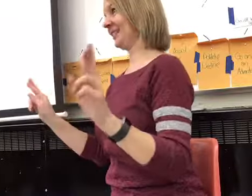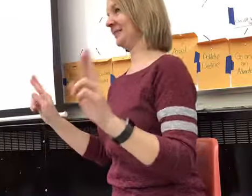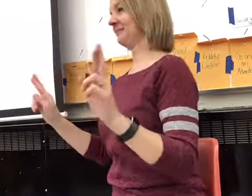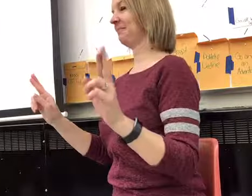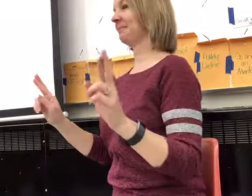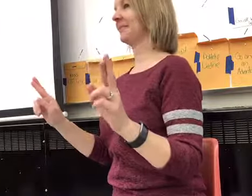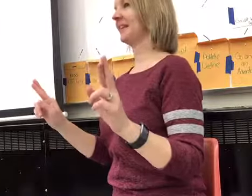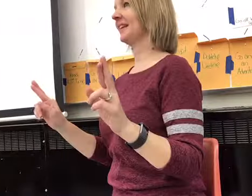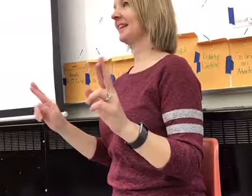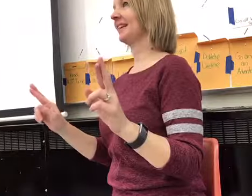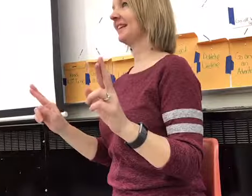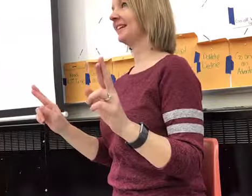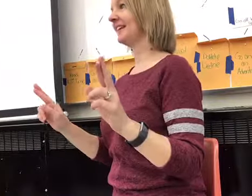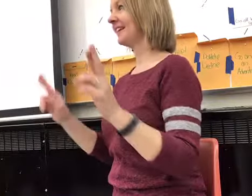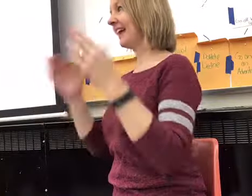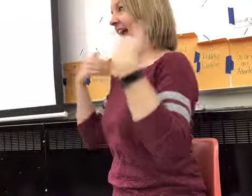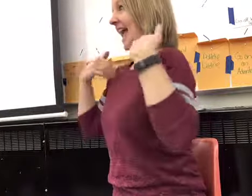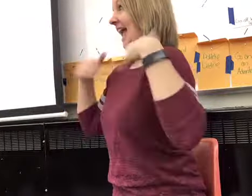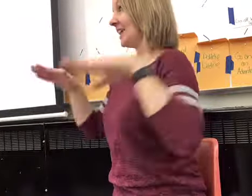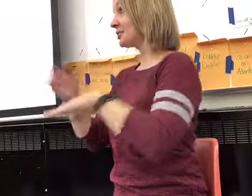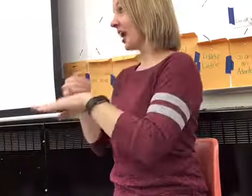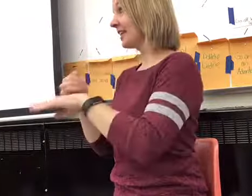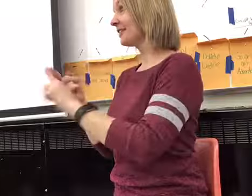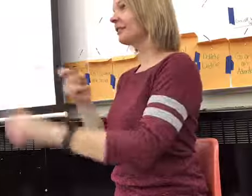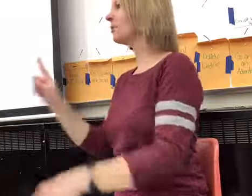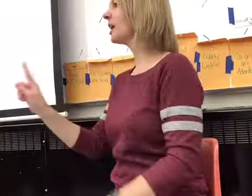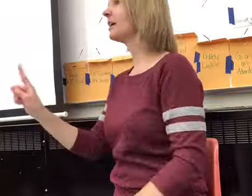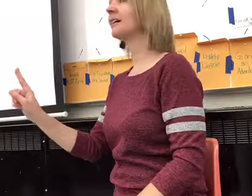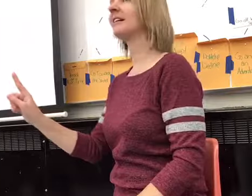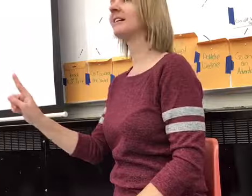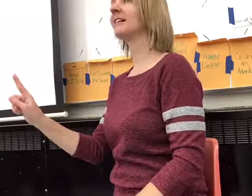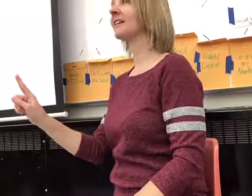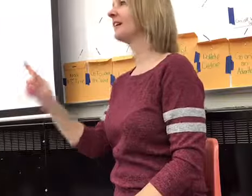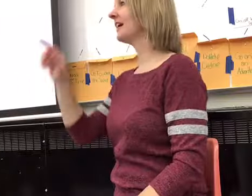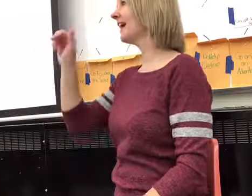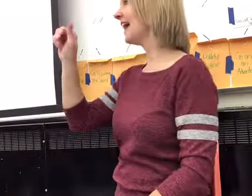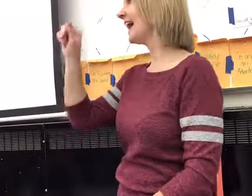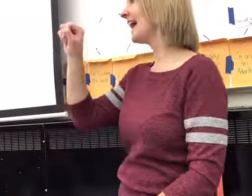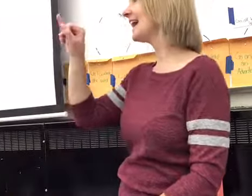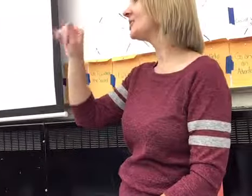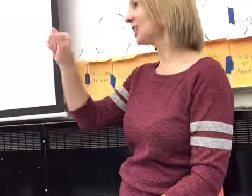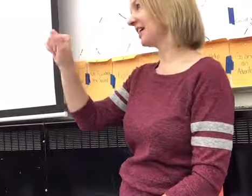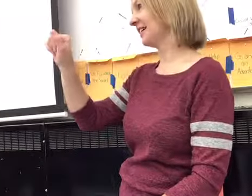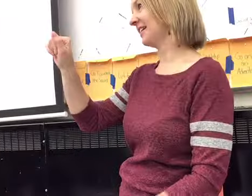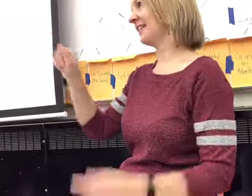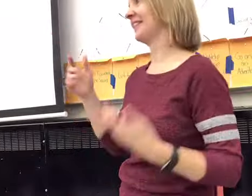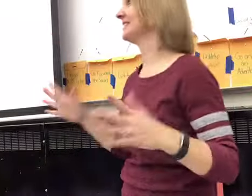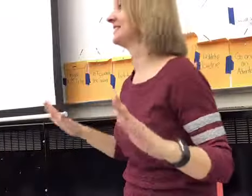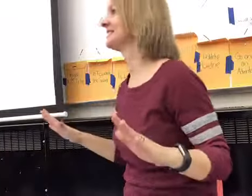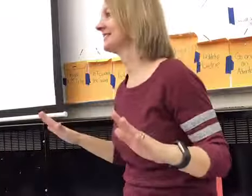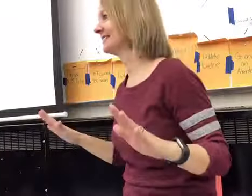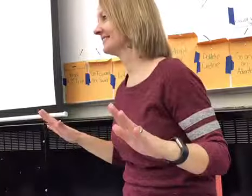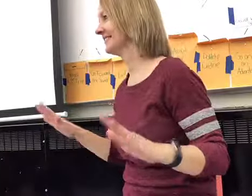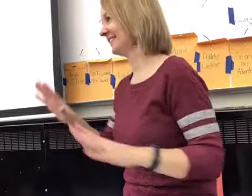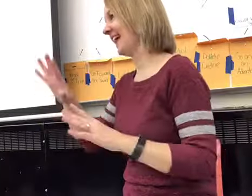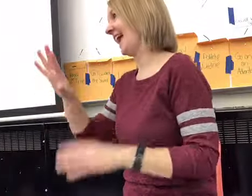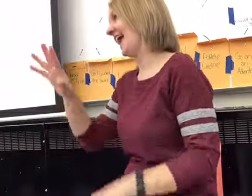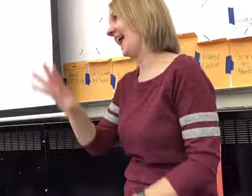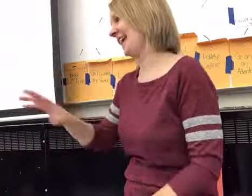Okay, Angel Island. And where are they going to come from? Asia. Okay, that's it. So, thank you very much.